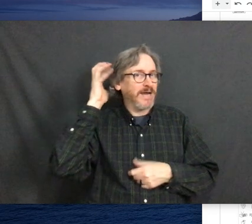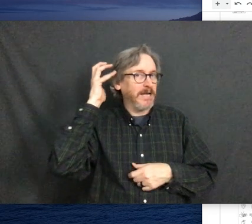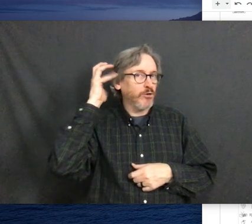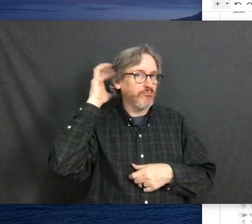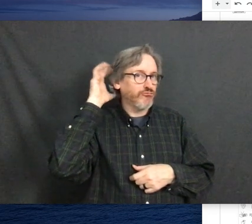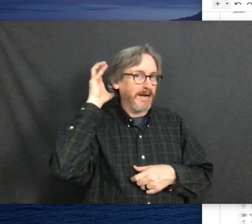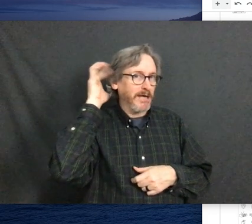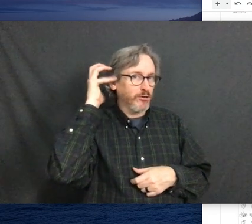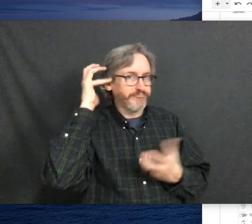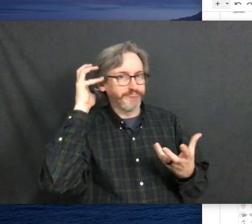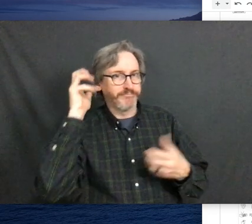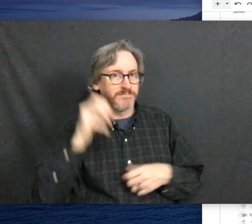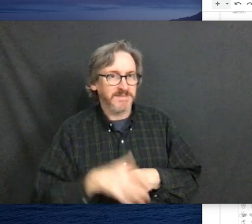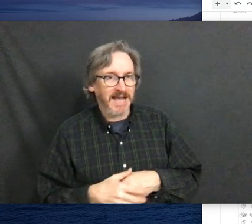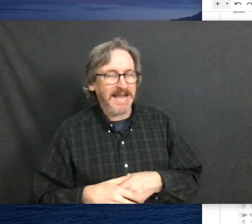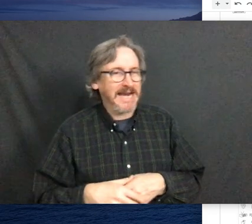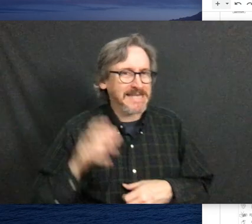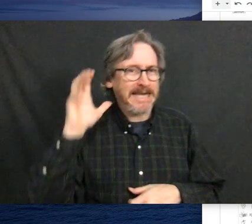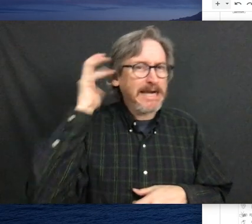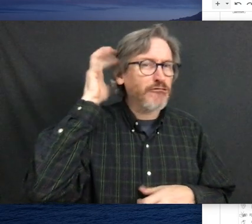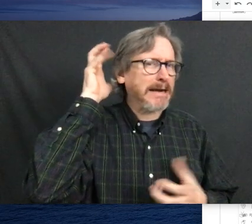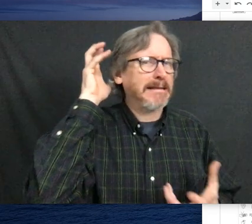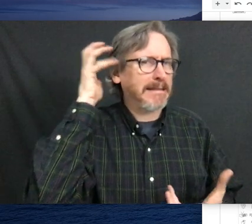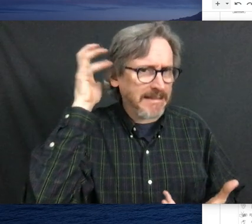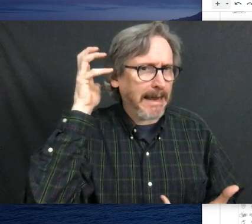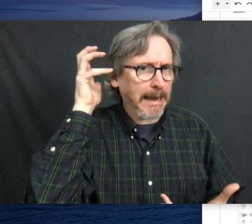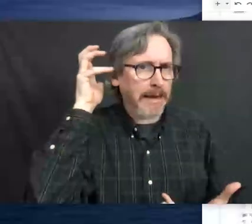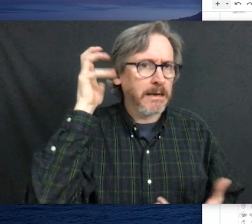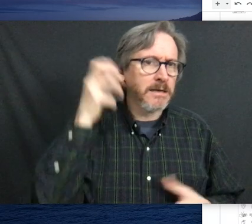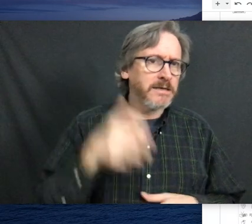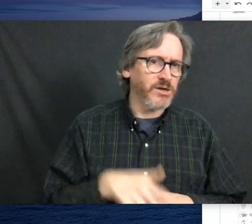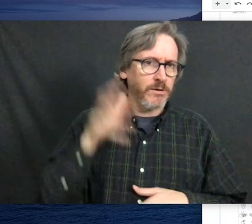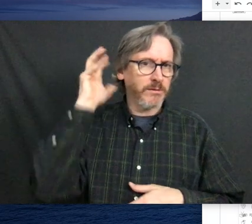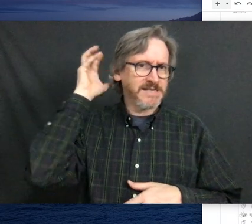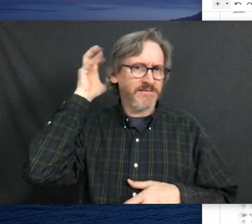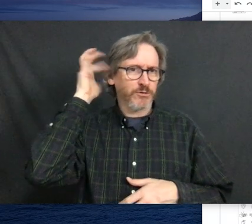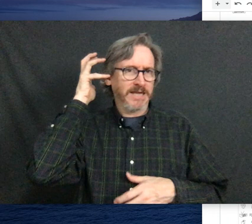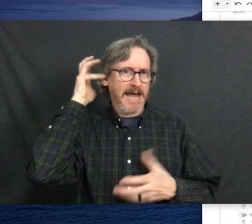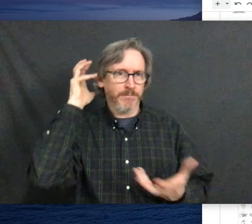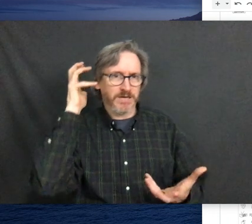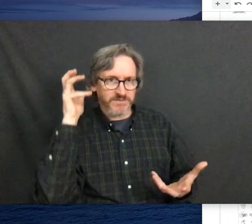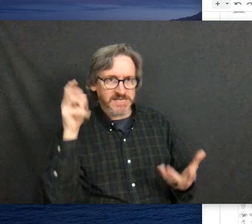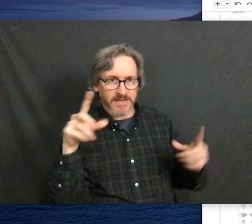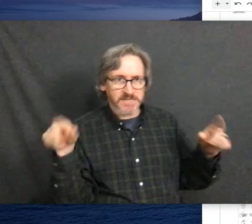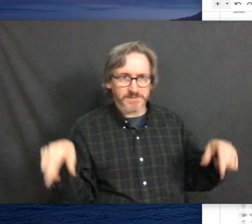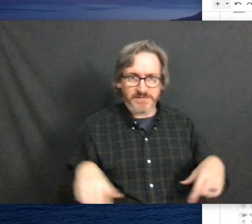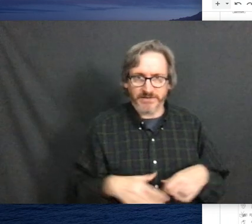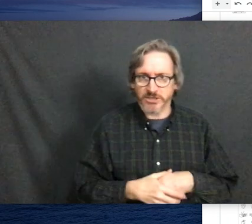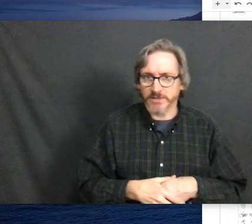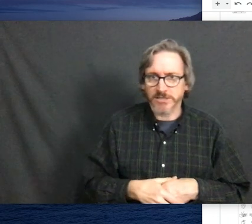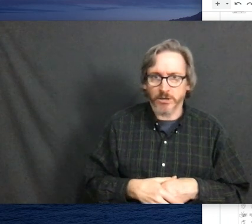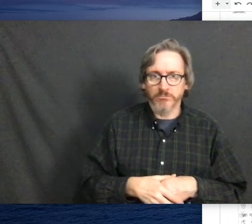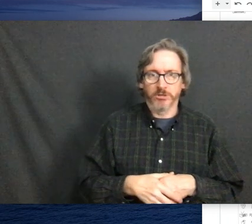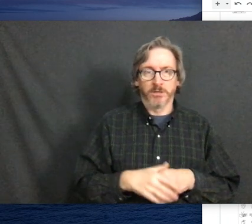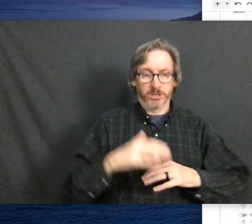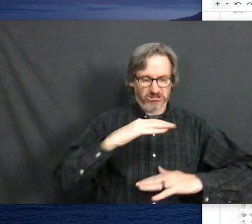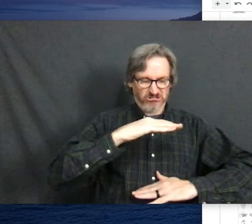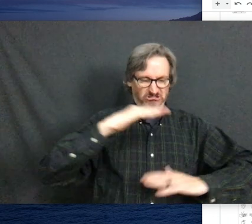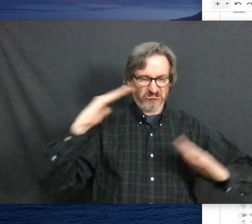Aside from radio, again, it's a hearing thing. So it's never really had much of a sign that's specific to it.